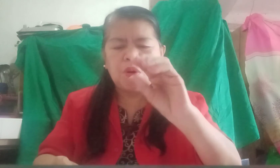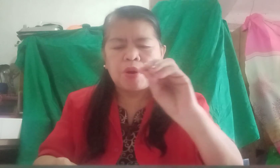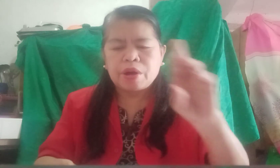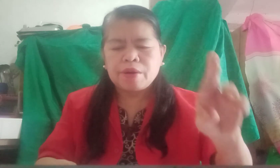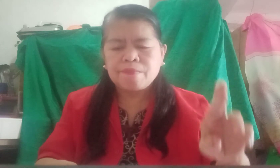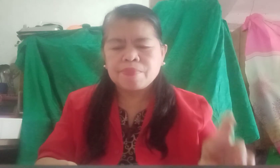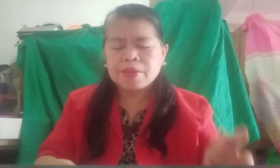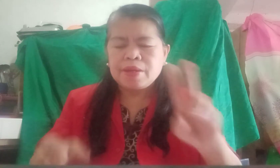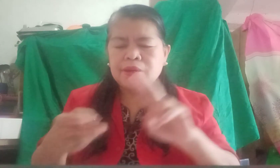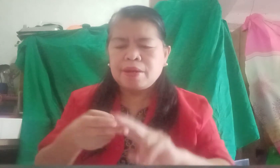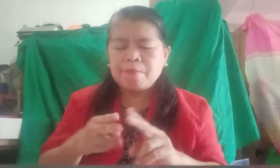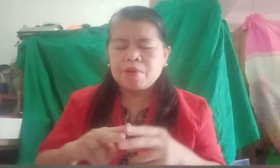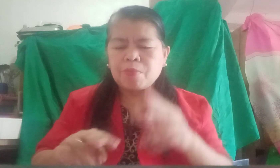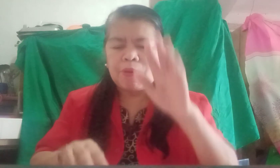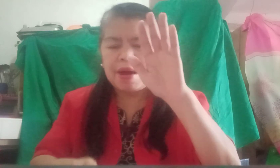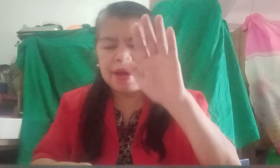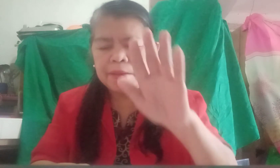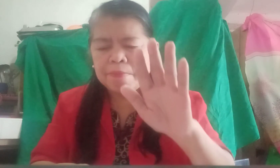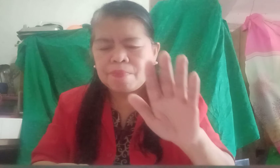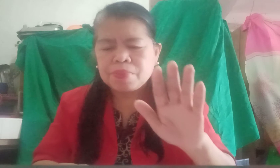core. Number 5,